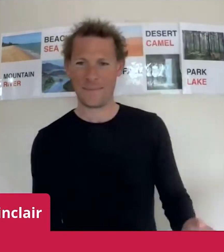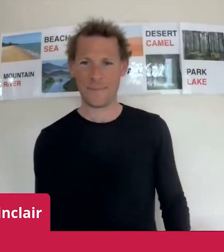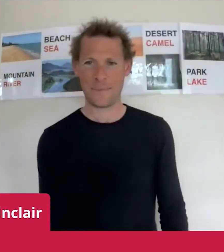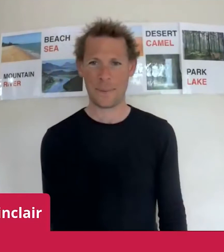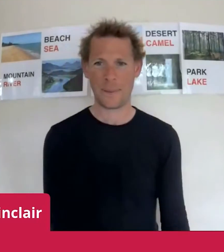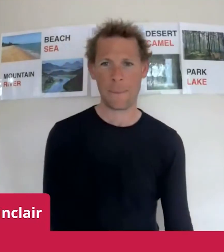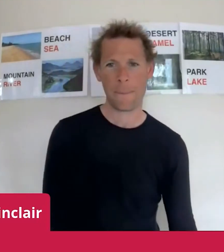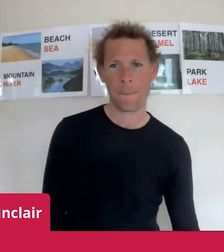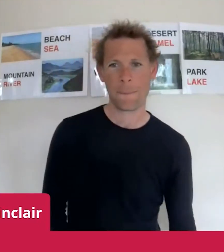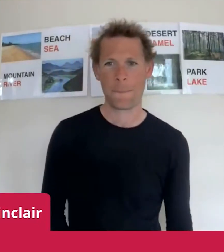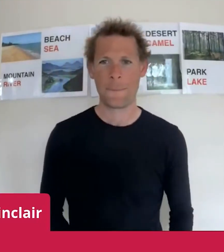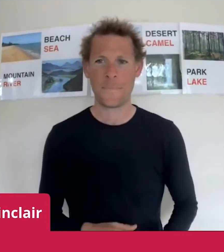Love.